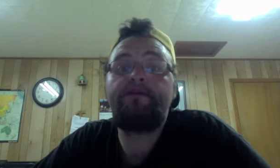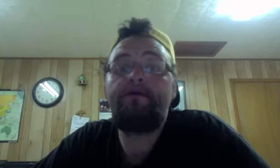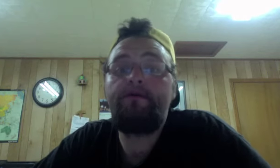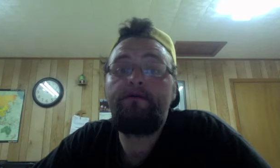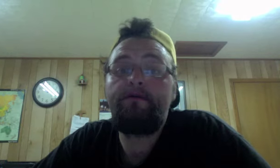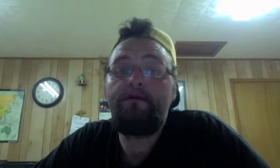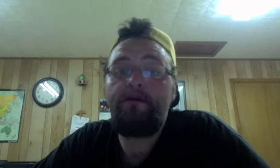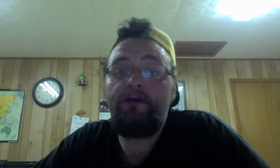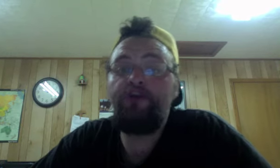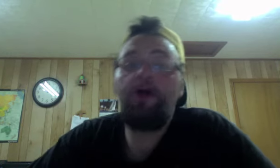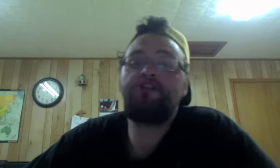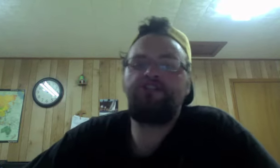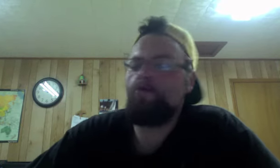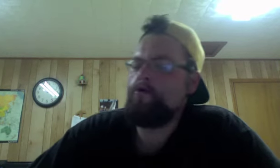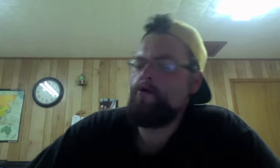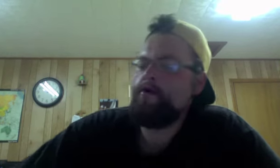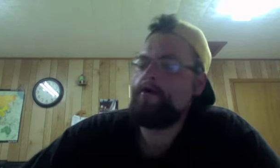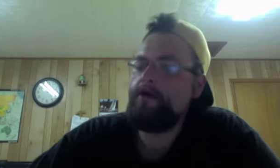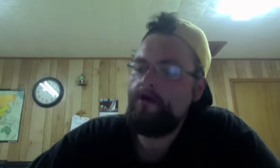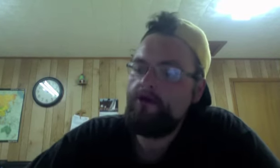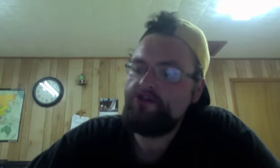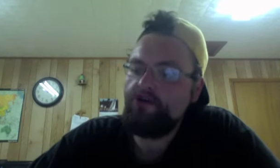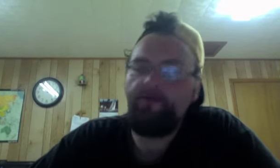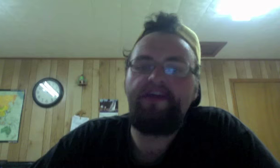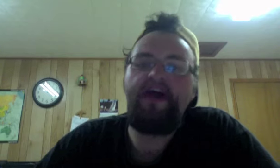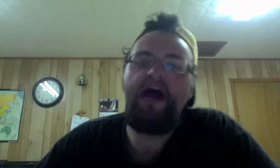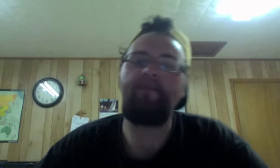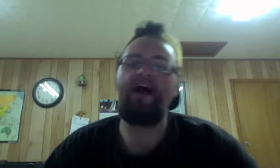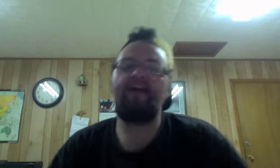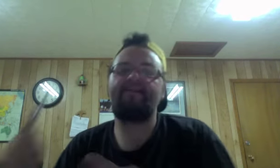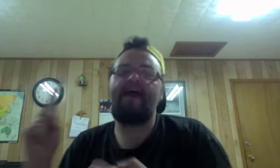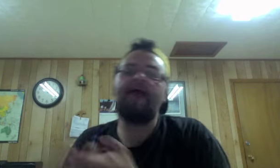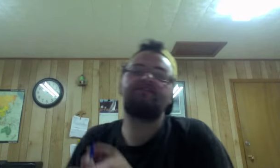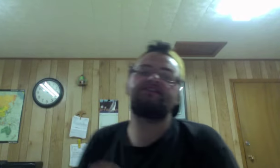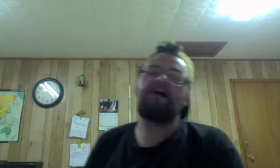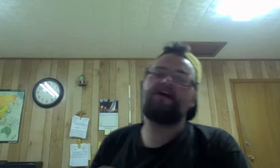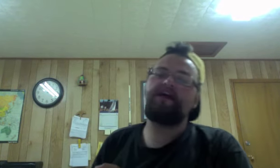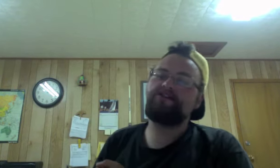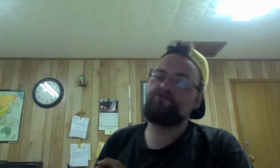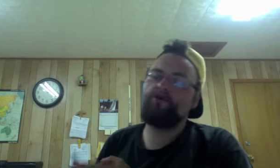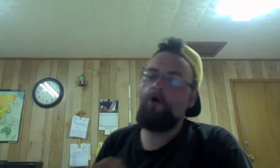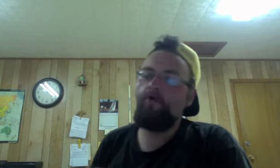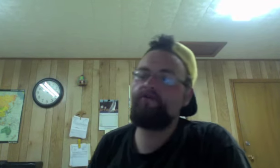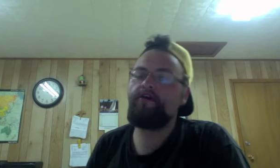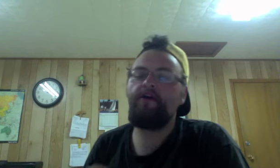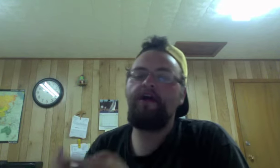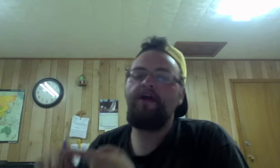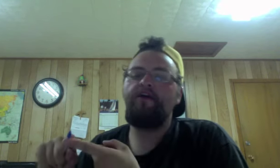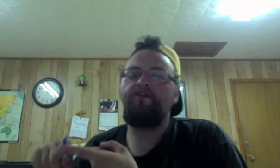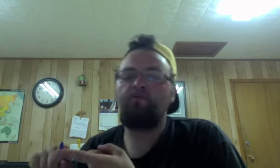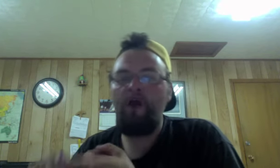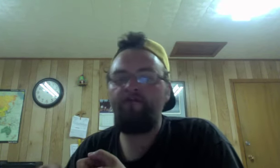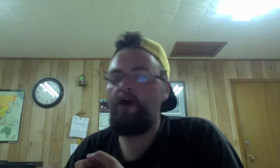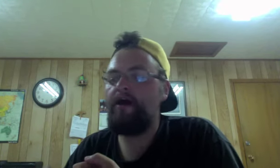Canucks score so to recap I like the Hamilton Tirecast to run over the Rough Riders